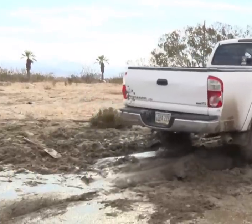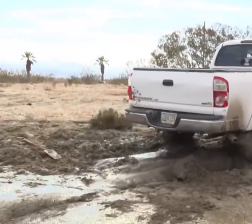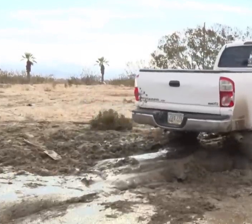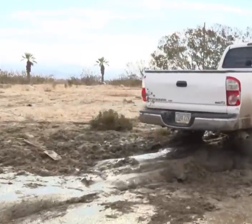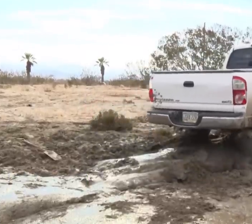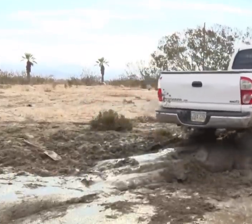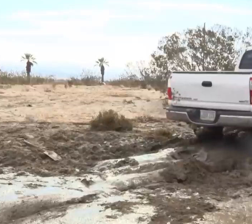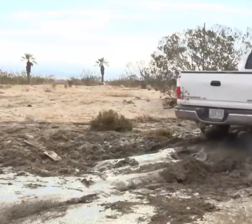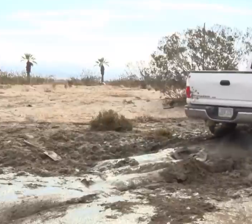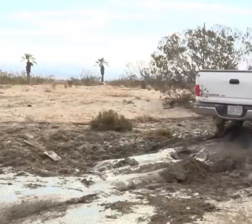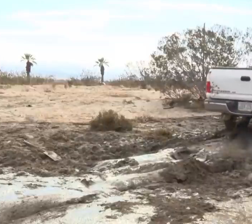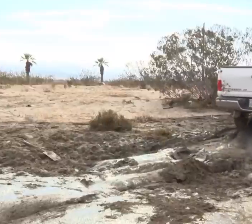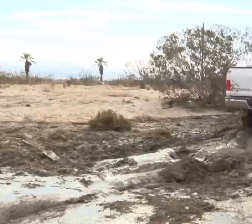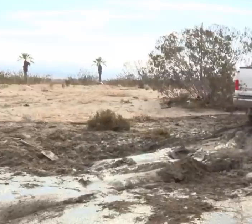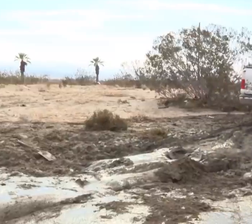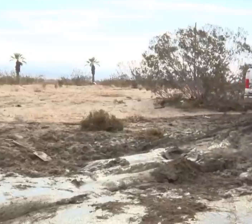Oh, look at that!